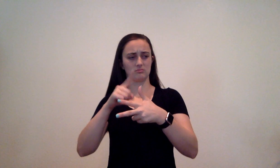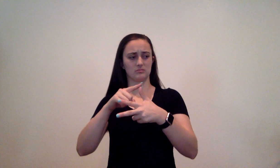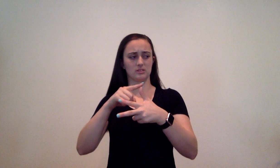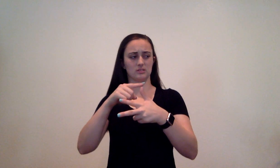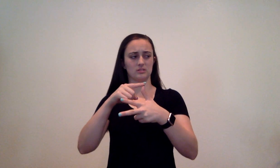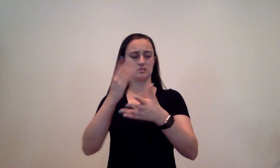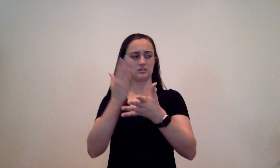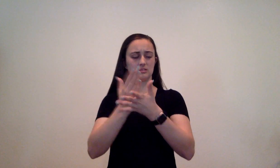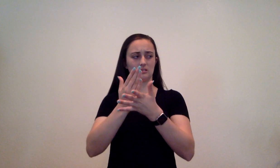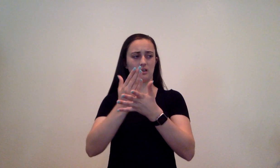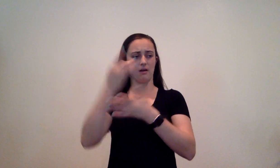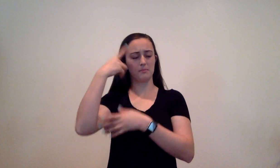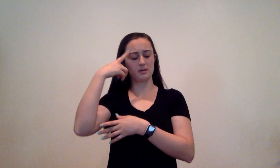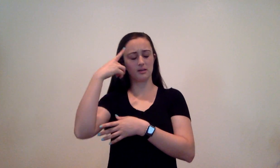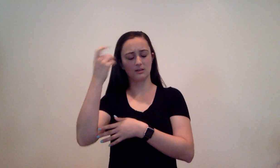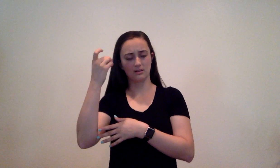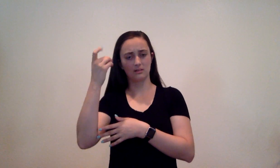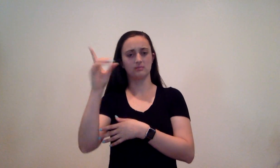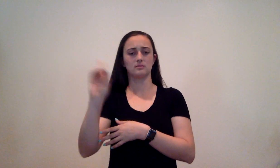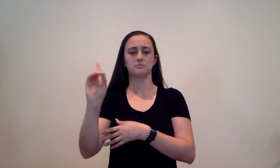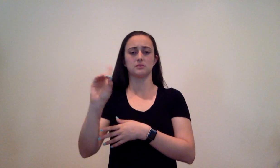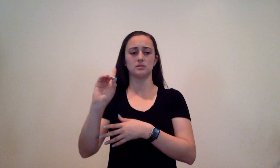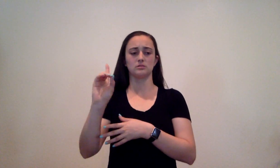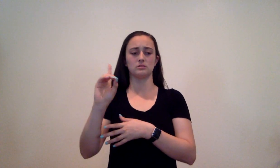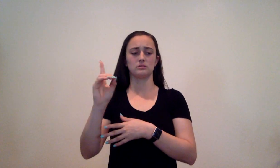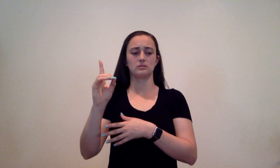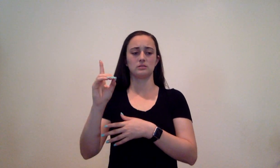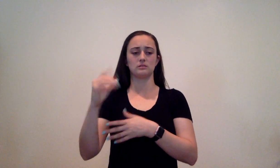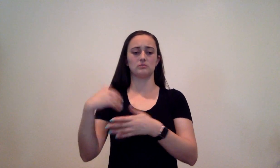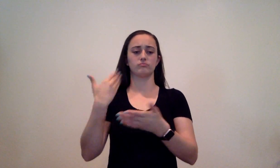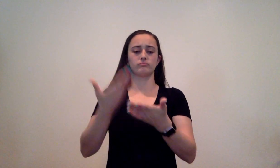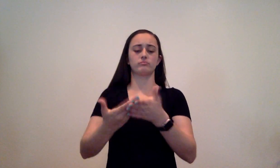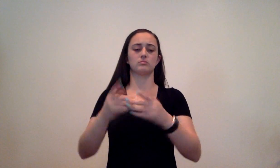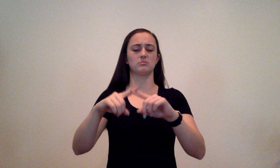once democracy was introduced, but what is democracy?